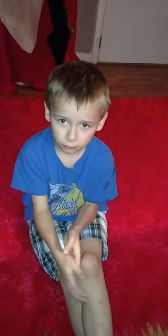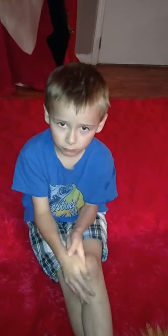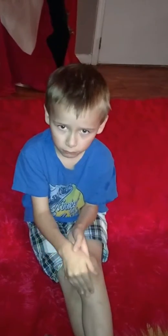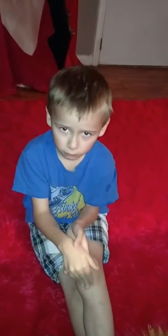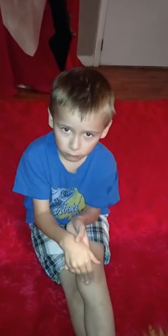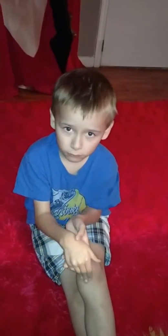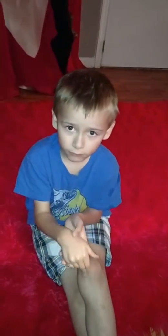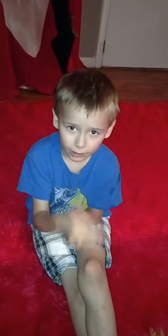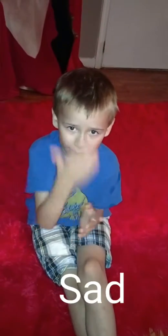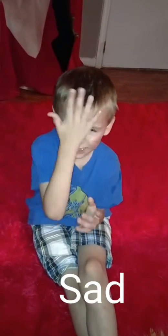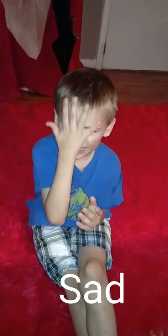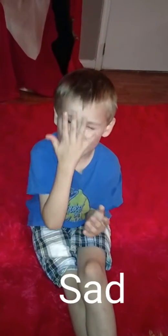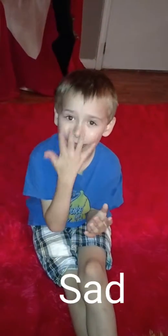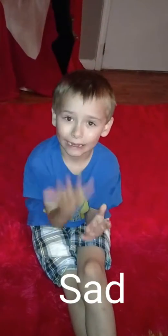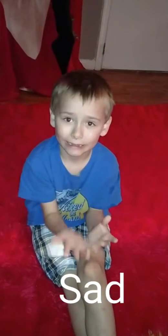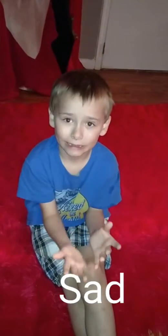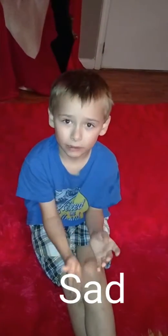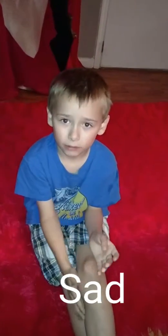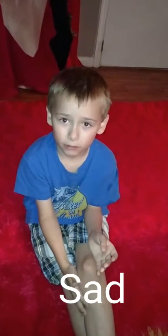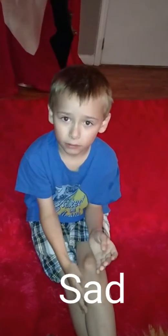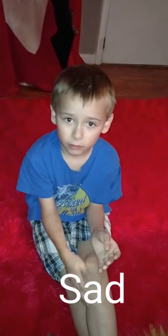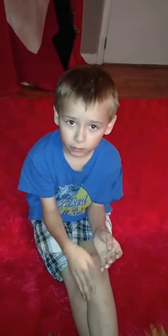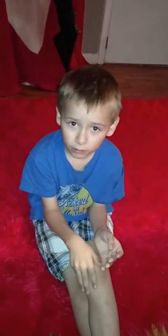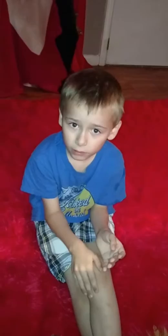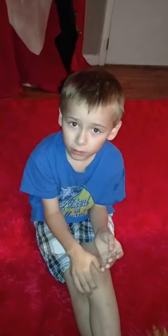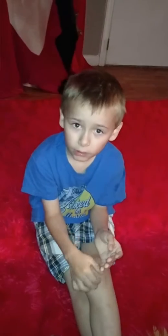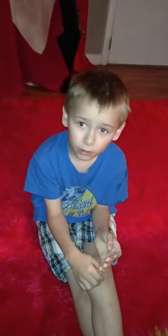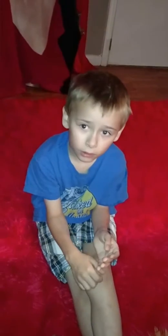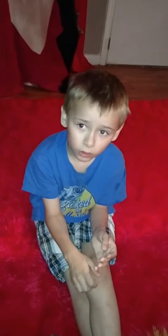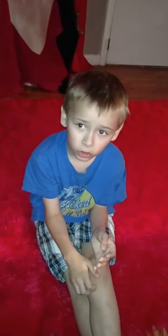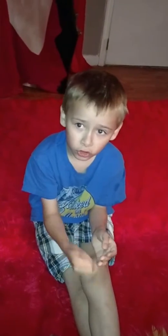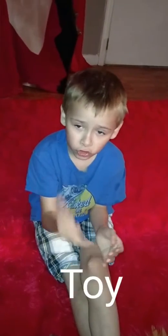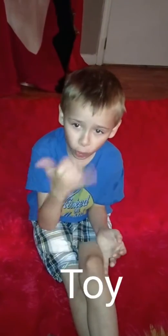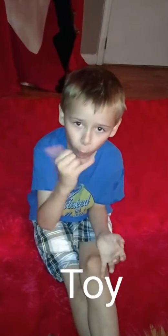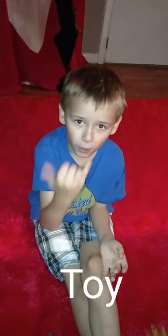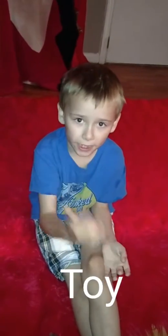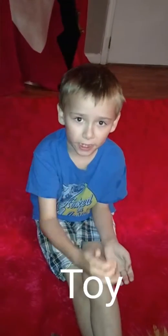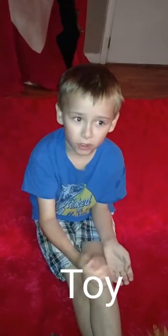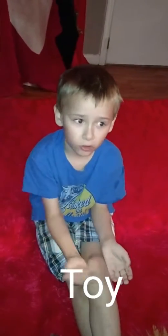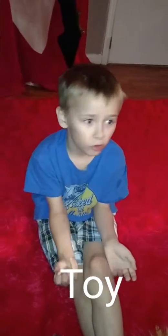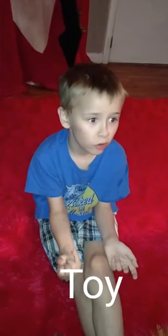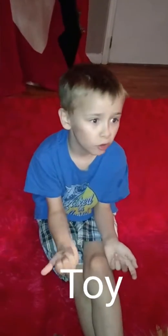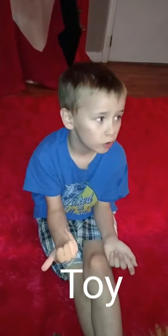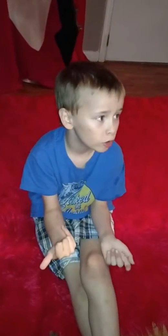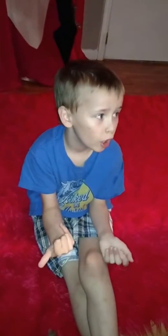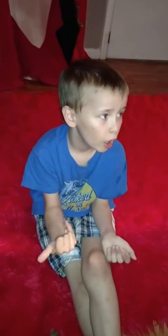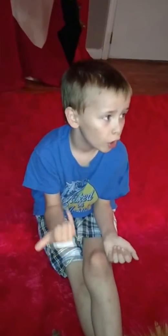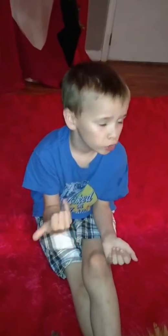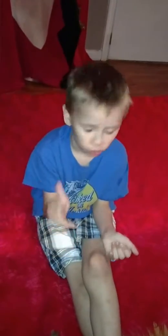sad, sign toy, one hand toy, sign